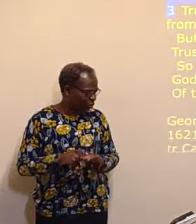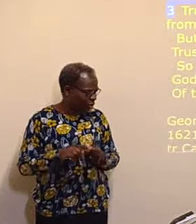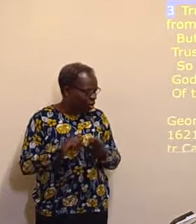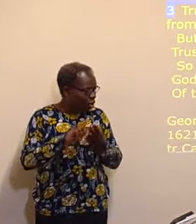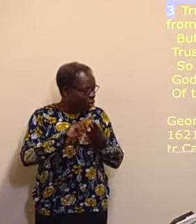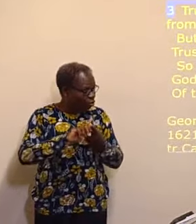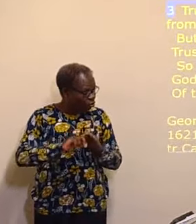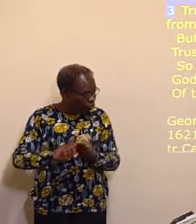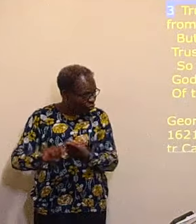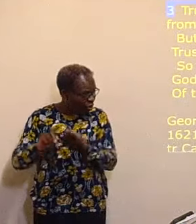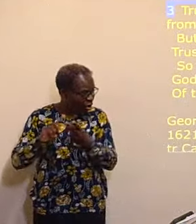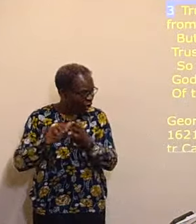Amen.